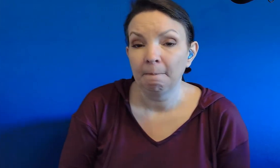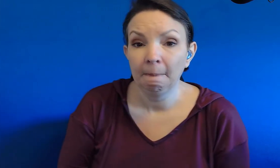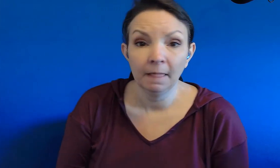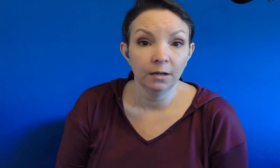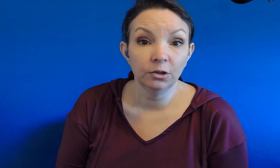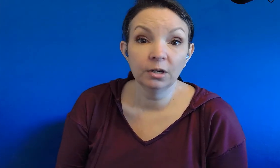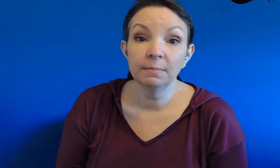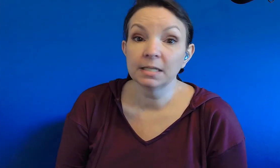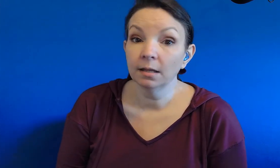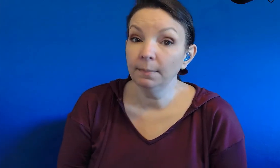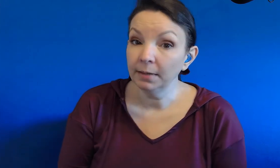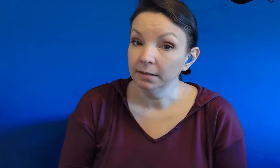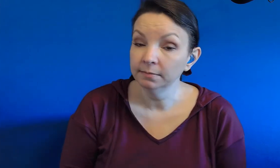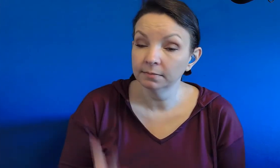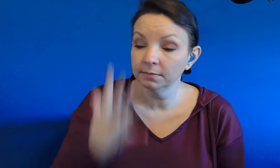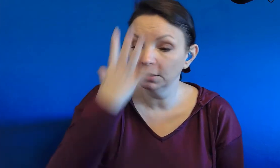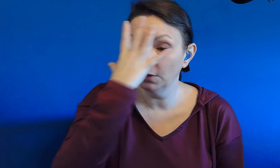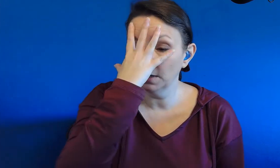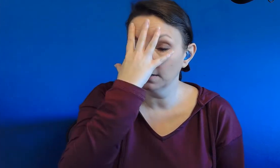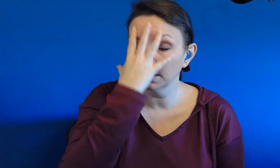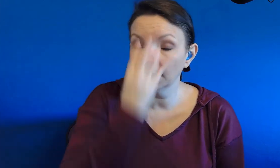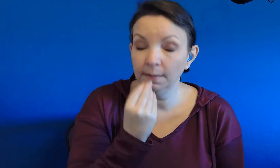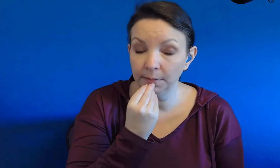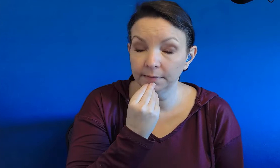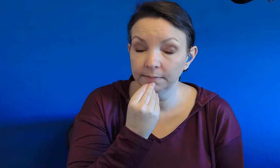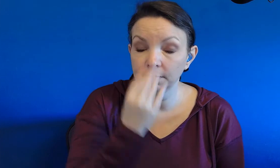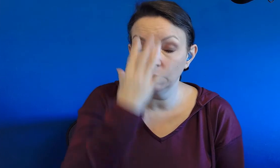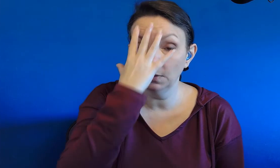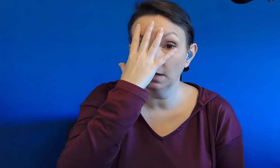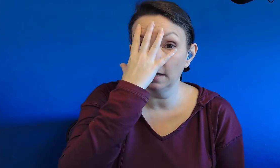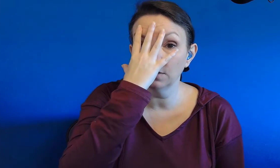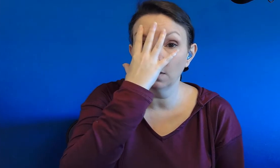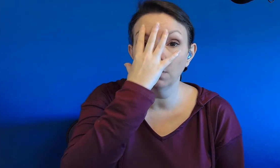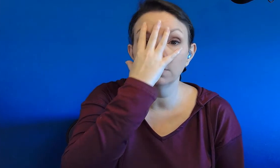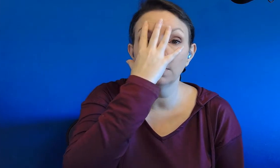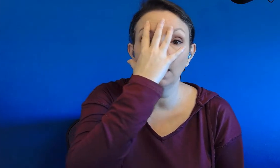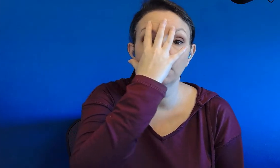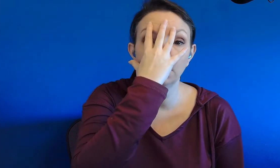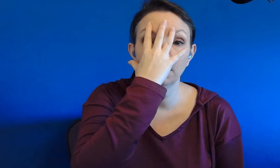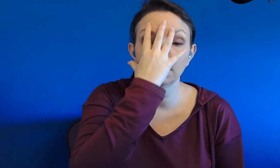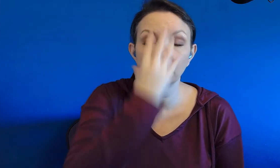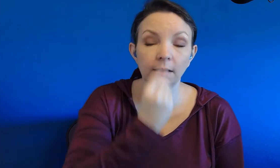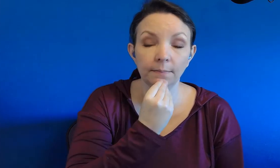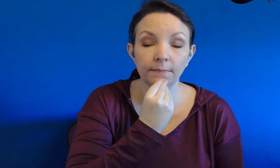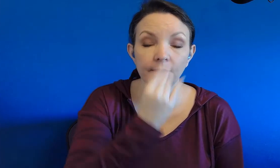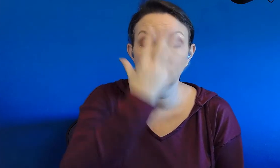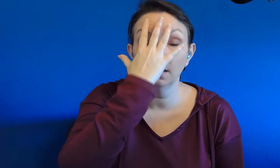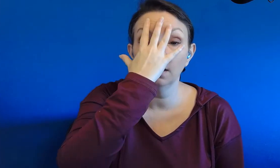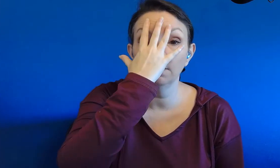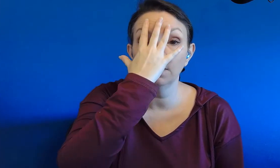You can be sleepy. So we get a sleepy. So you're going to actually close your eyes when you go to sleep. I'm feeling